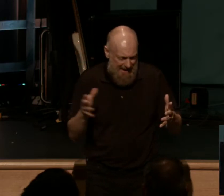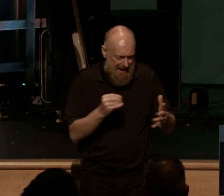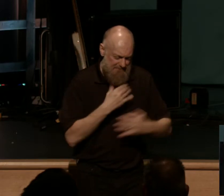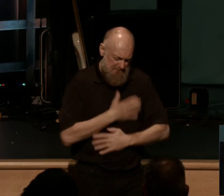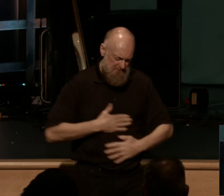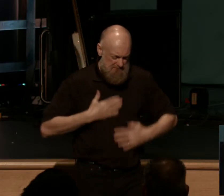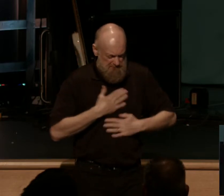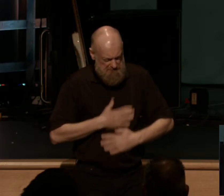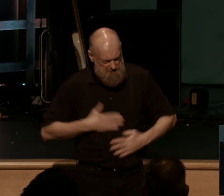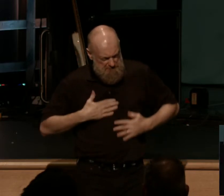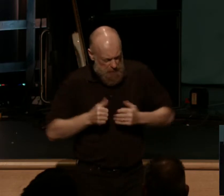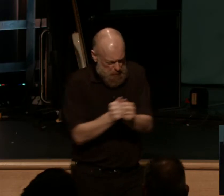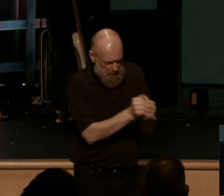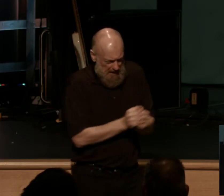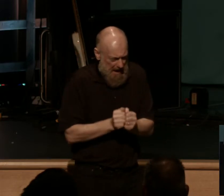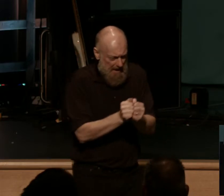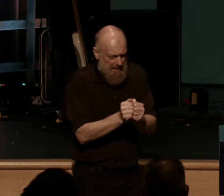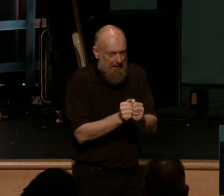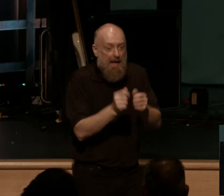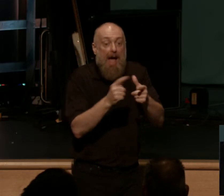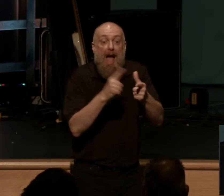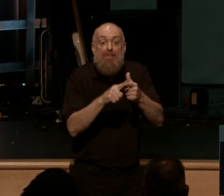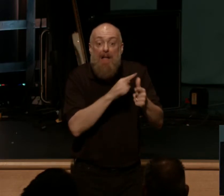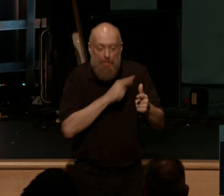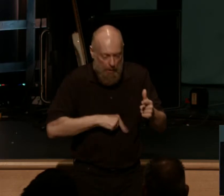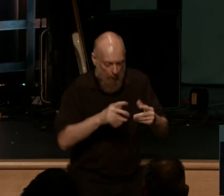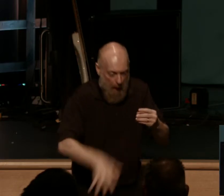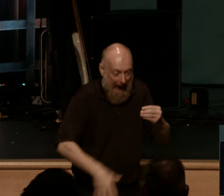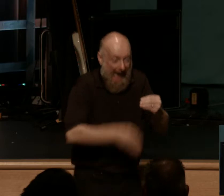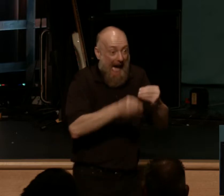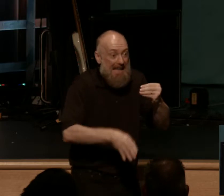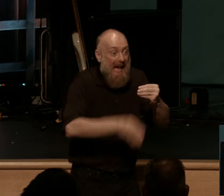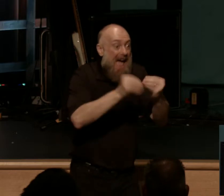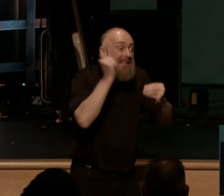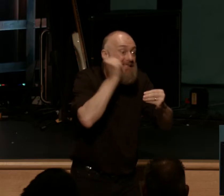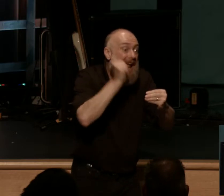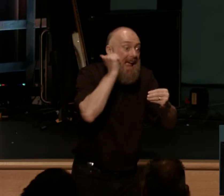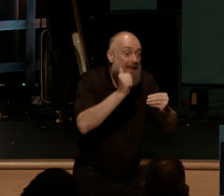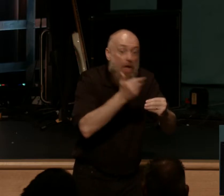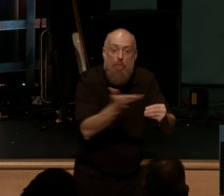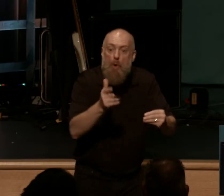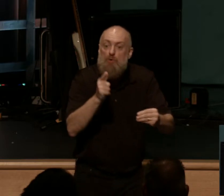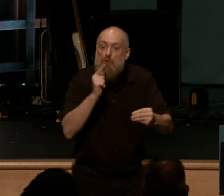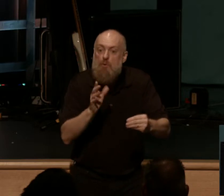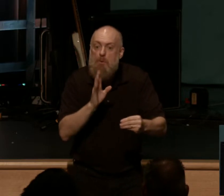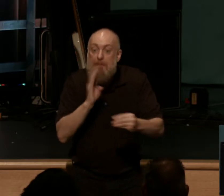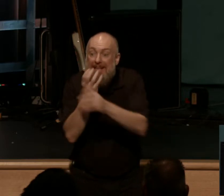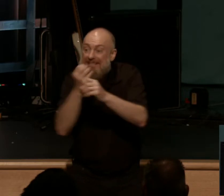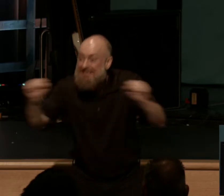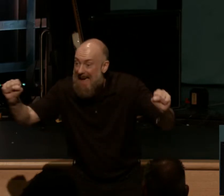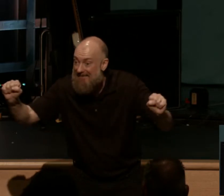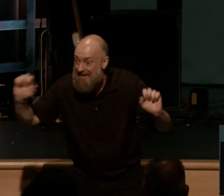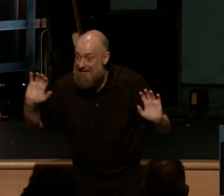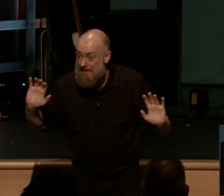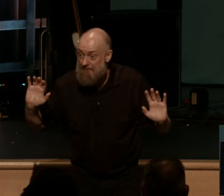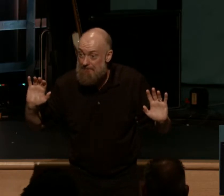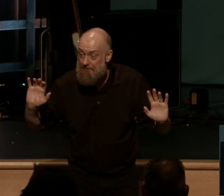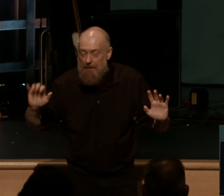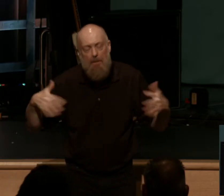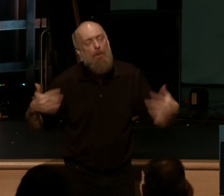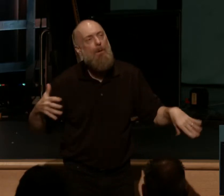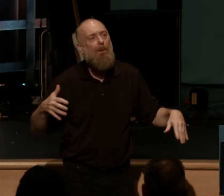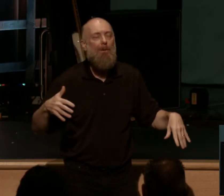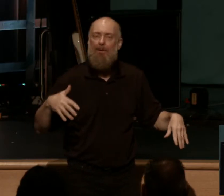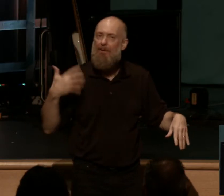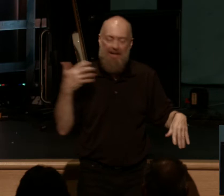with all the people. And then this, and the Lord added to their number day by day those who were being saved. So good,